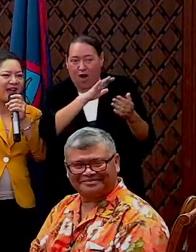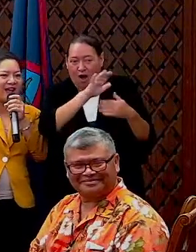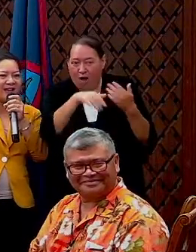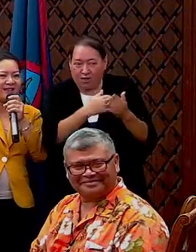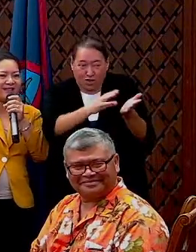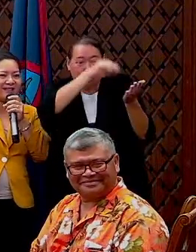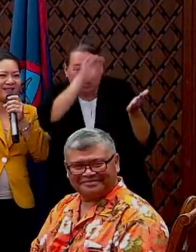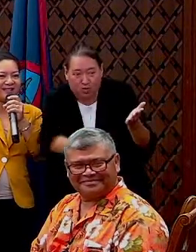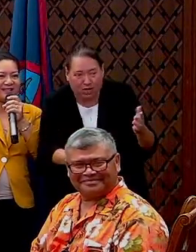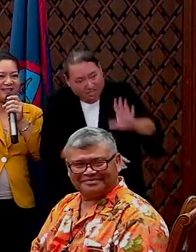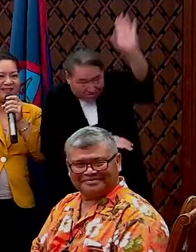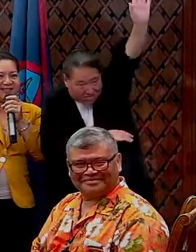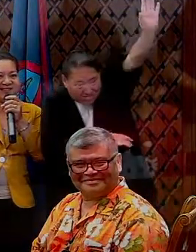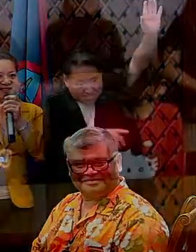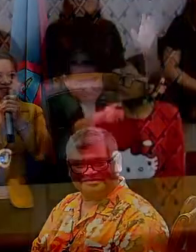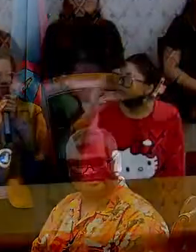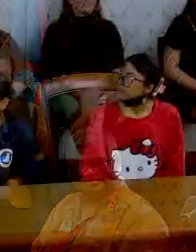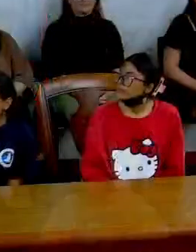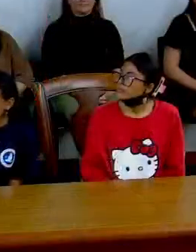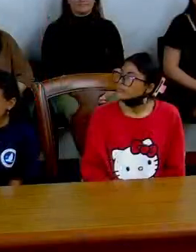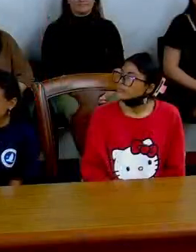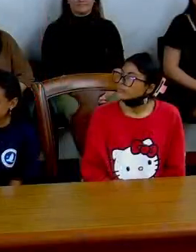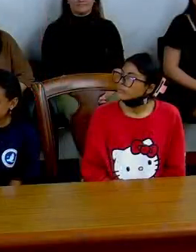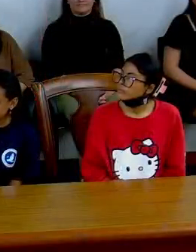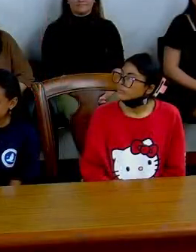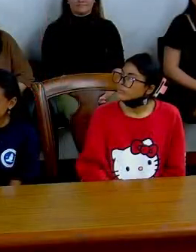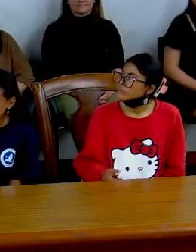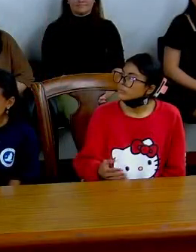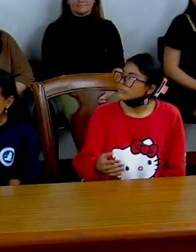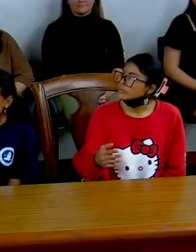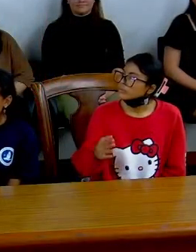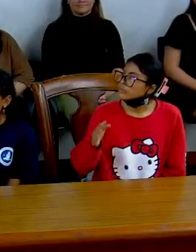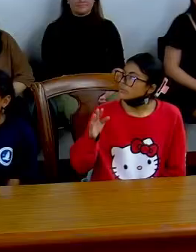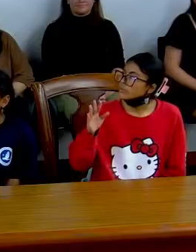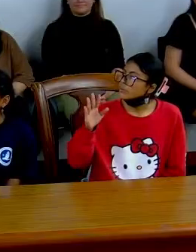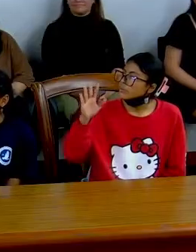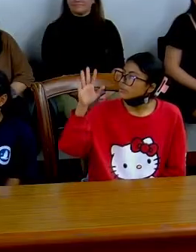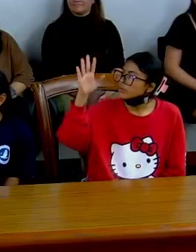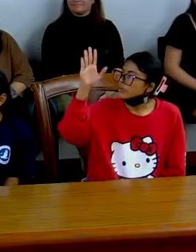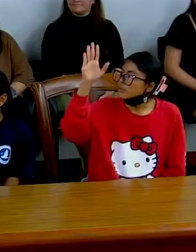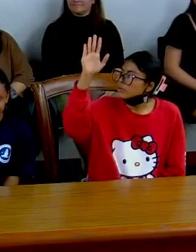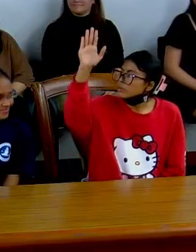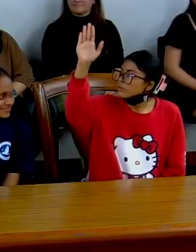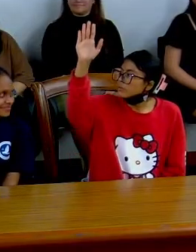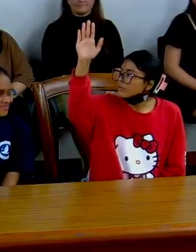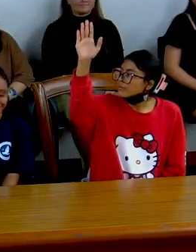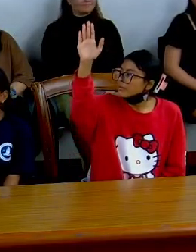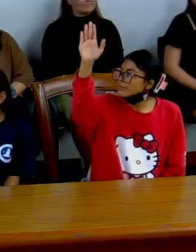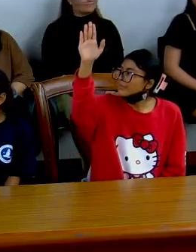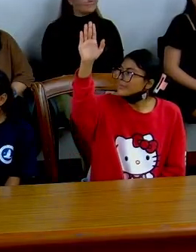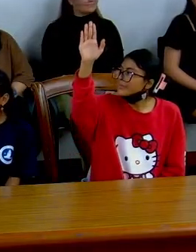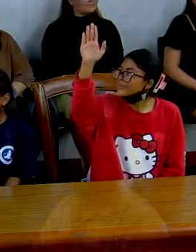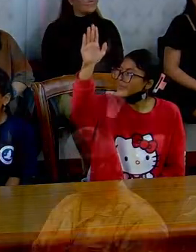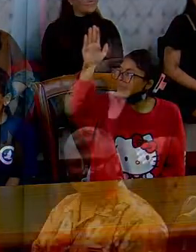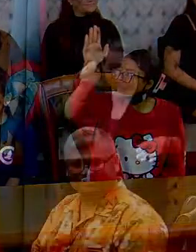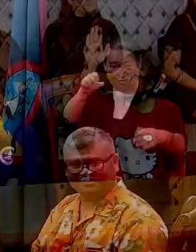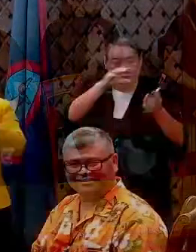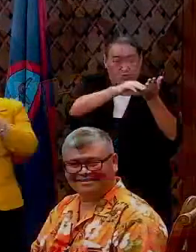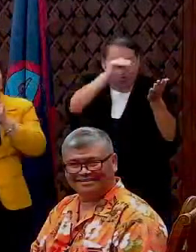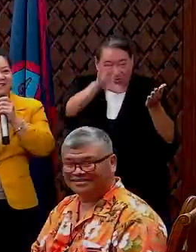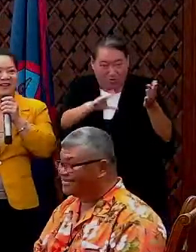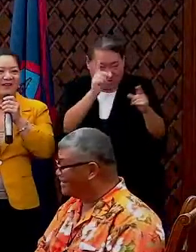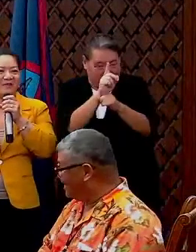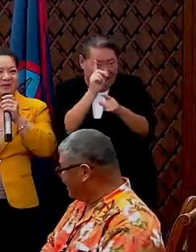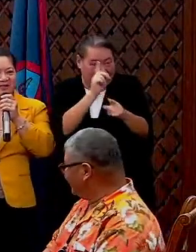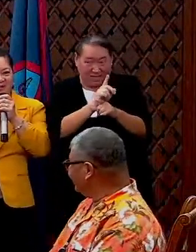Raise your hand. It's awesome. These are all our high school students now. No